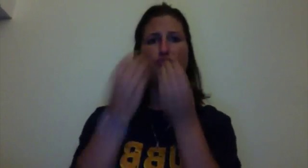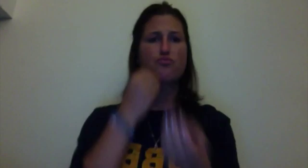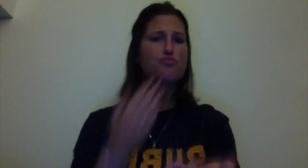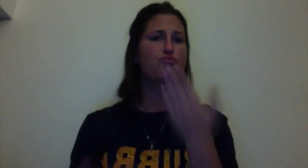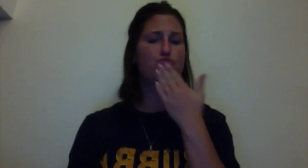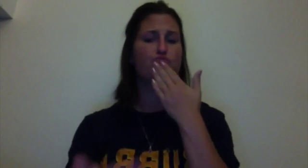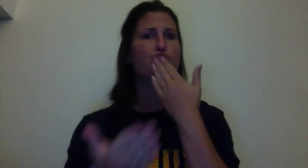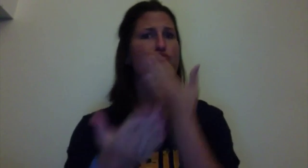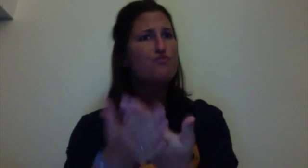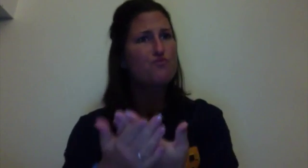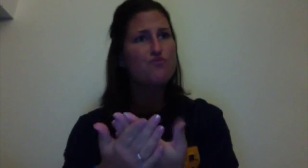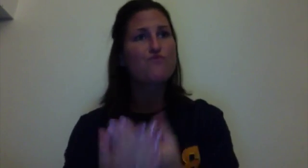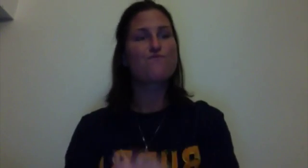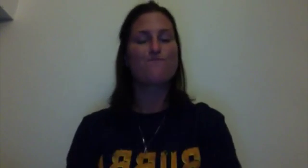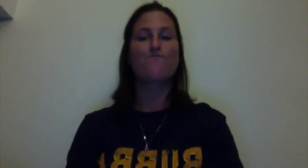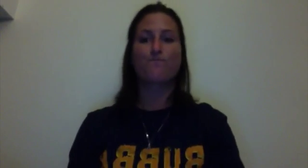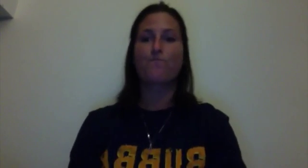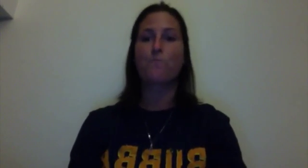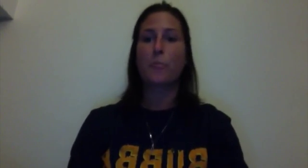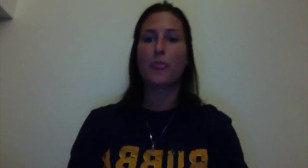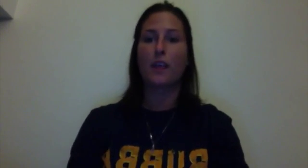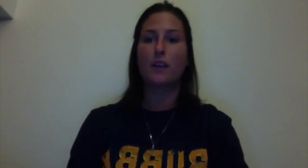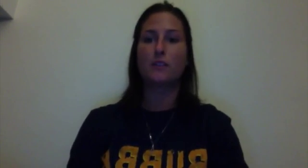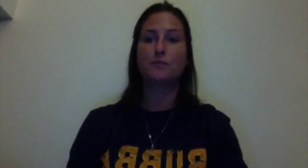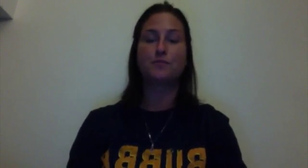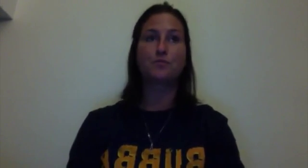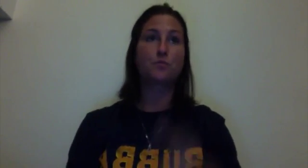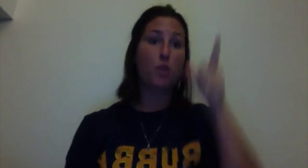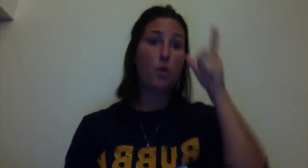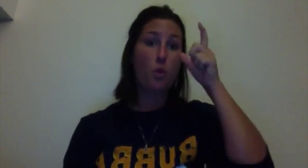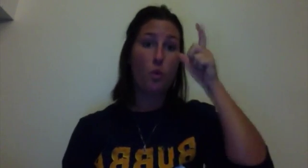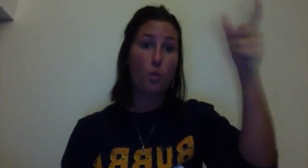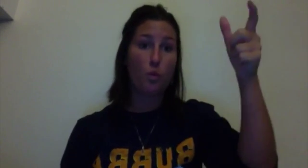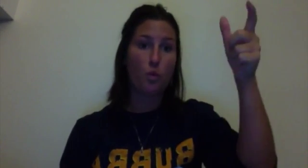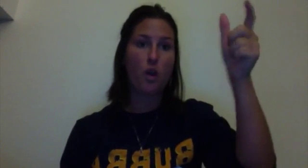have a language. They have everything that any other culture has.